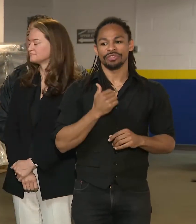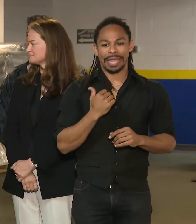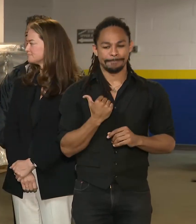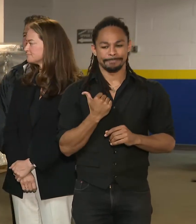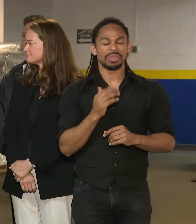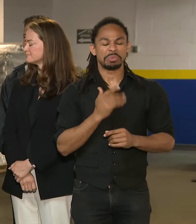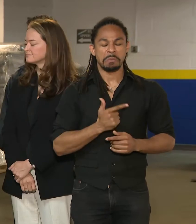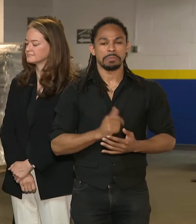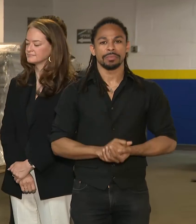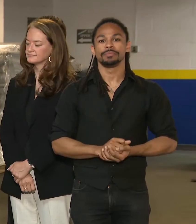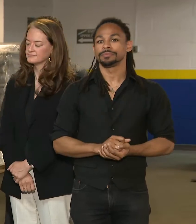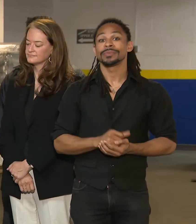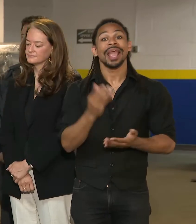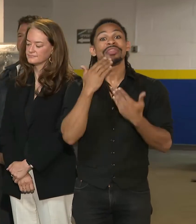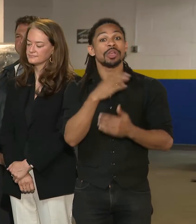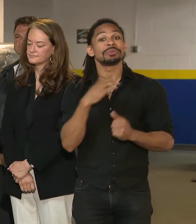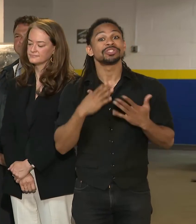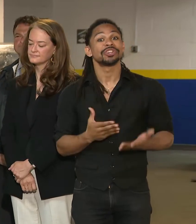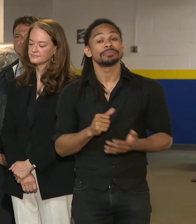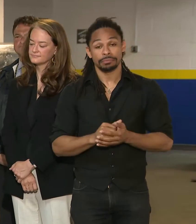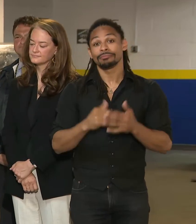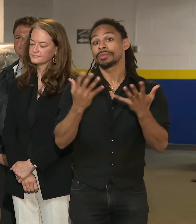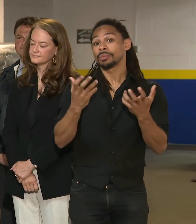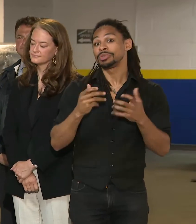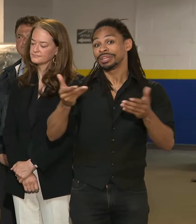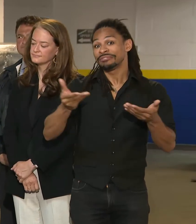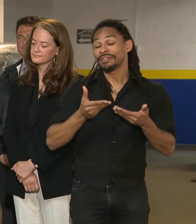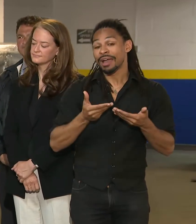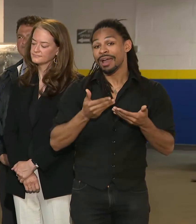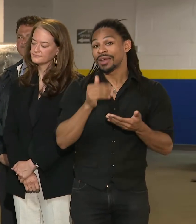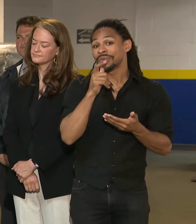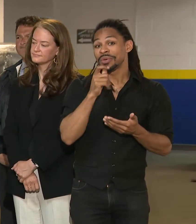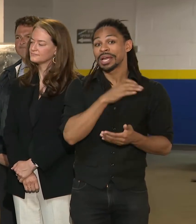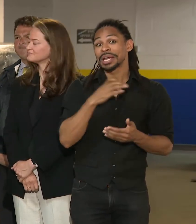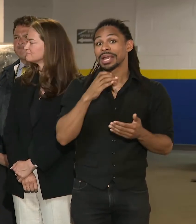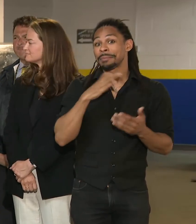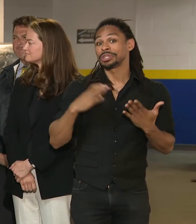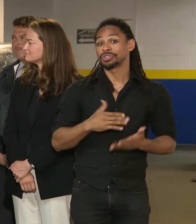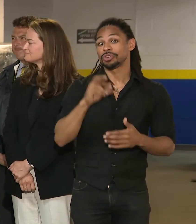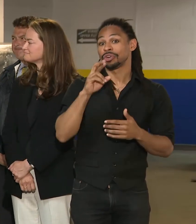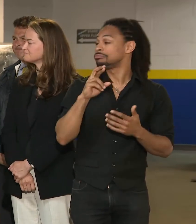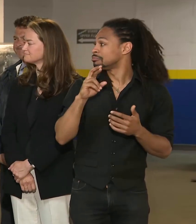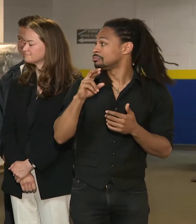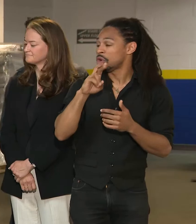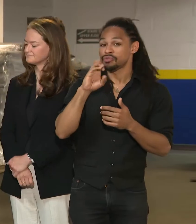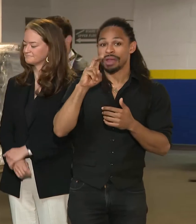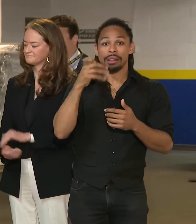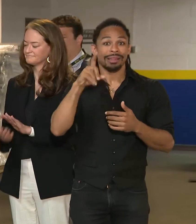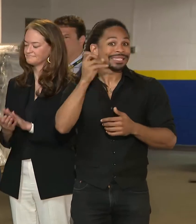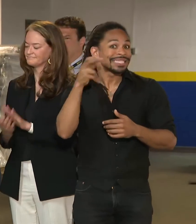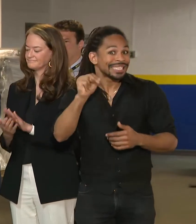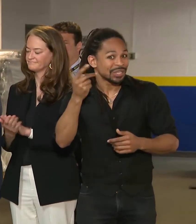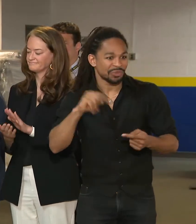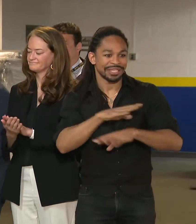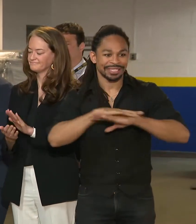Thank you, Commissioner. Would like to invite Commissioner Mermelstein to the stage. Thank you.